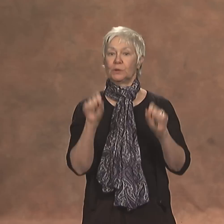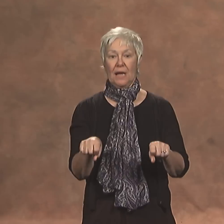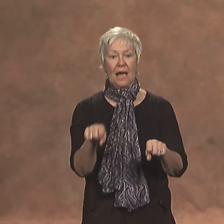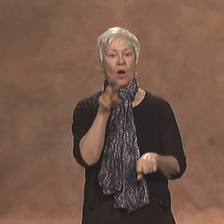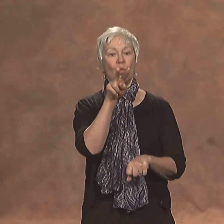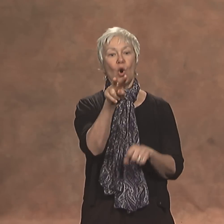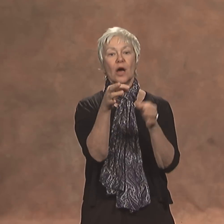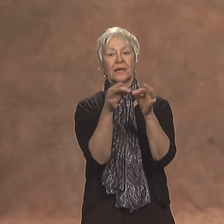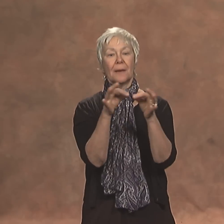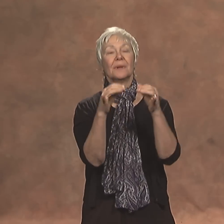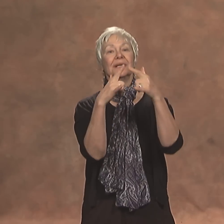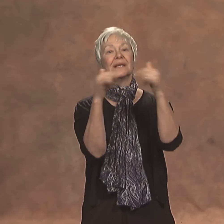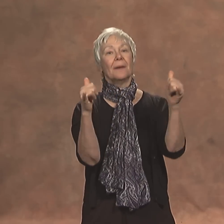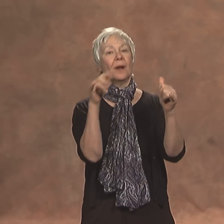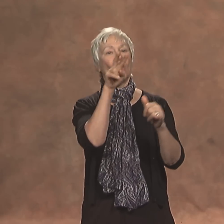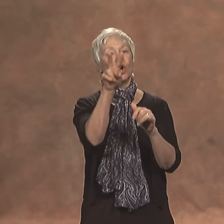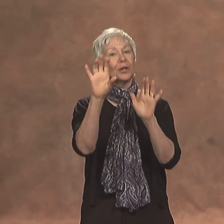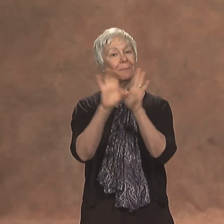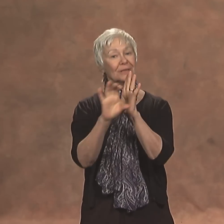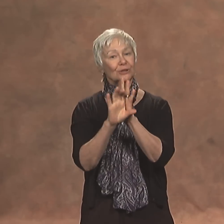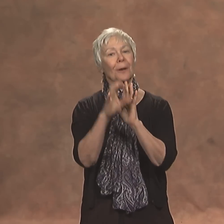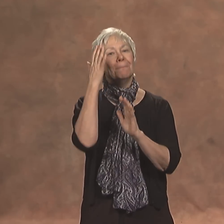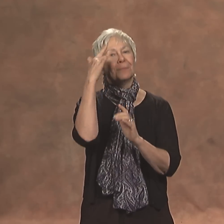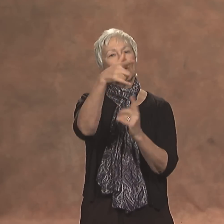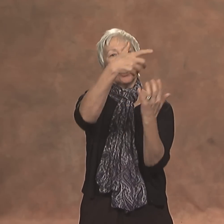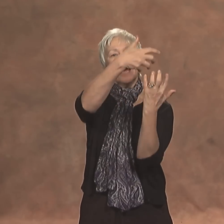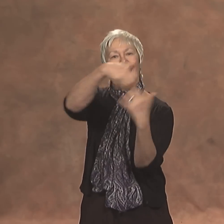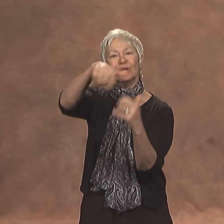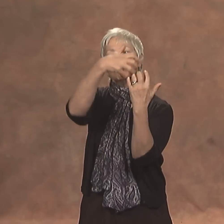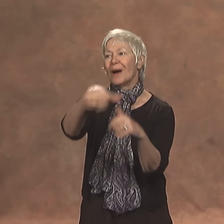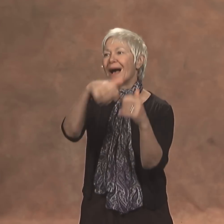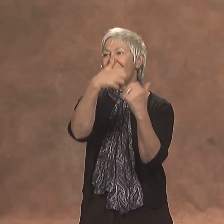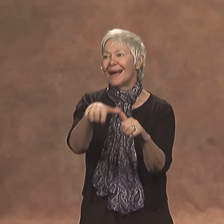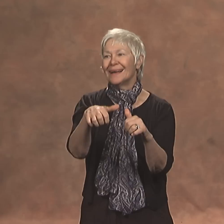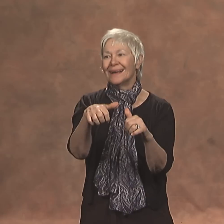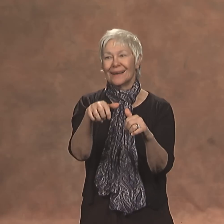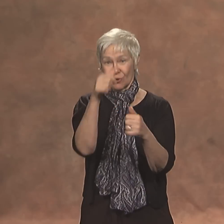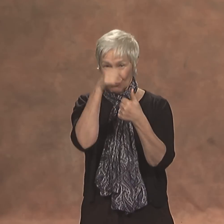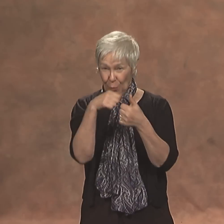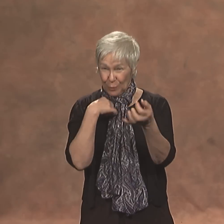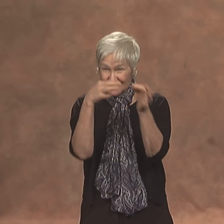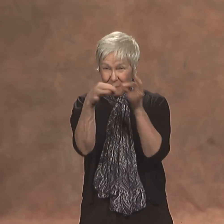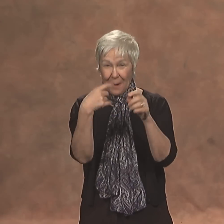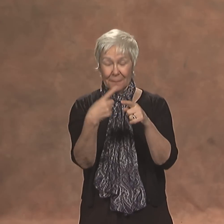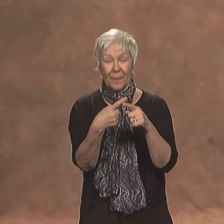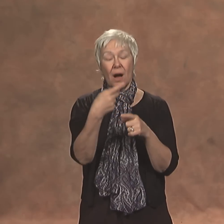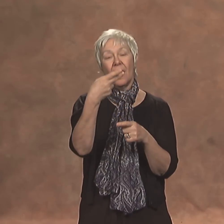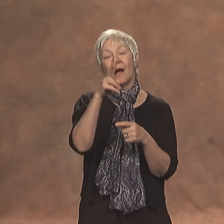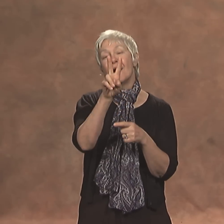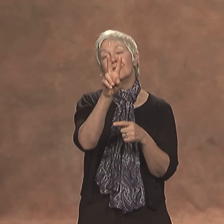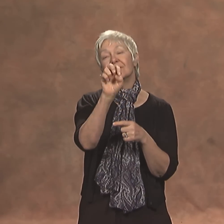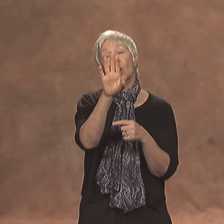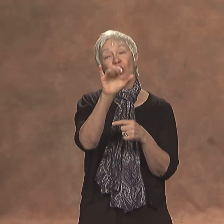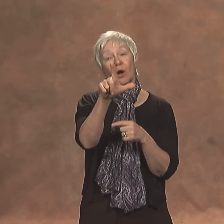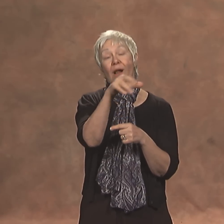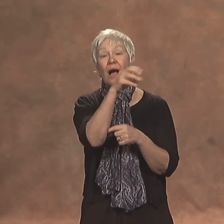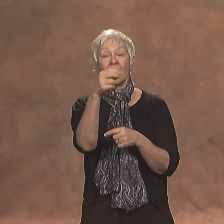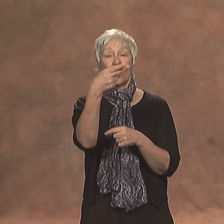very important for us to think about. What's amazing is that the students or children are able to read